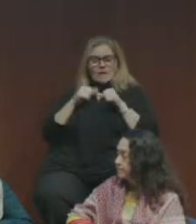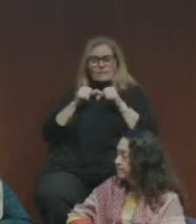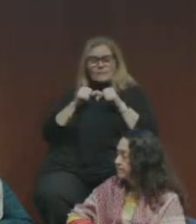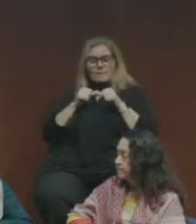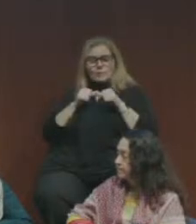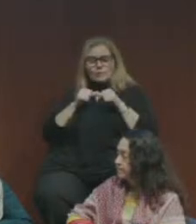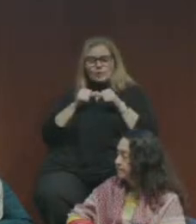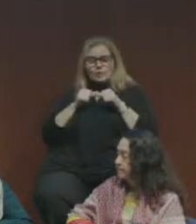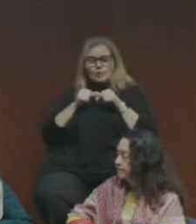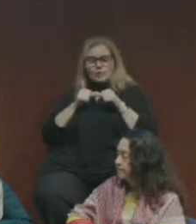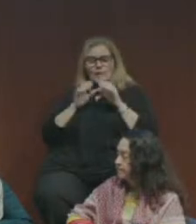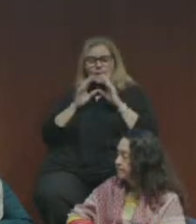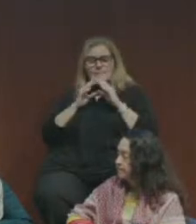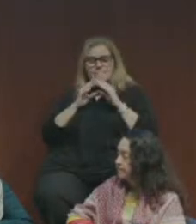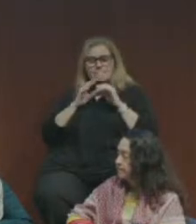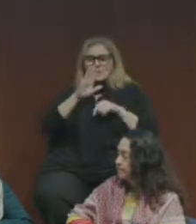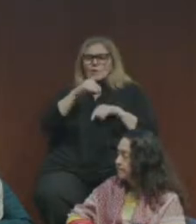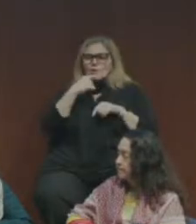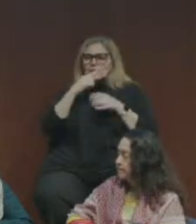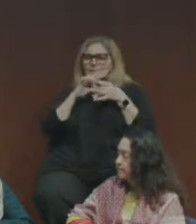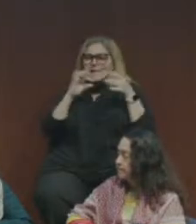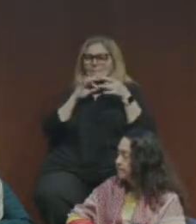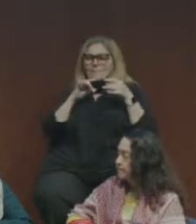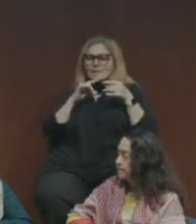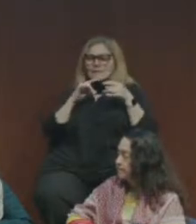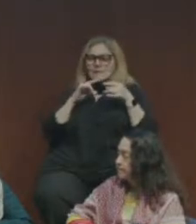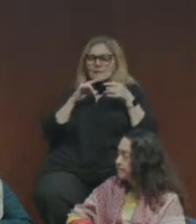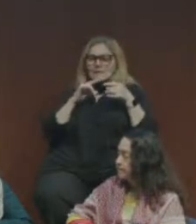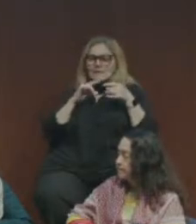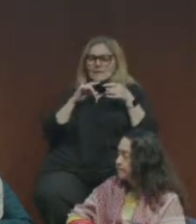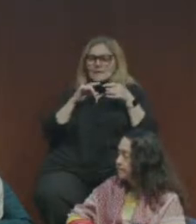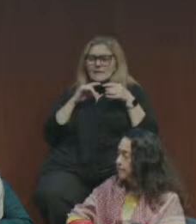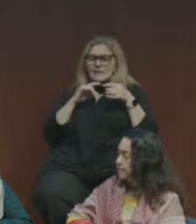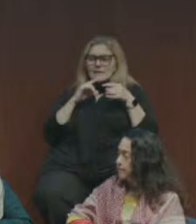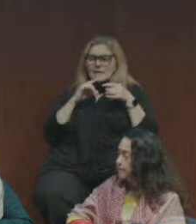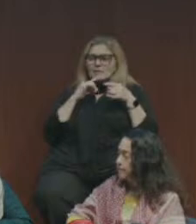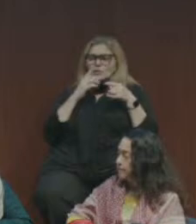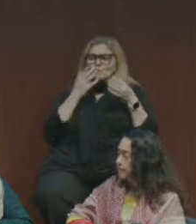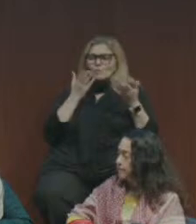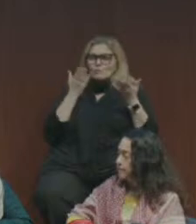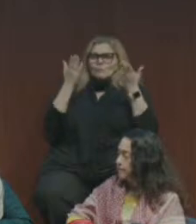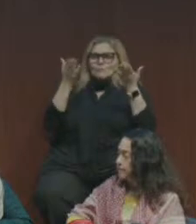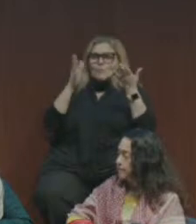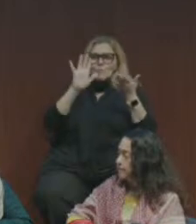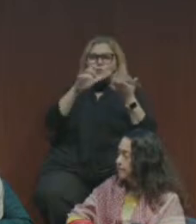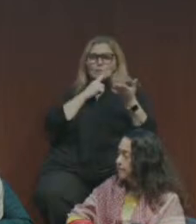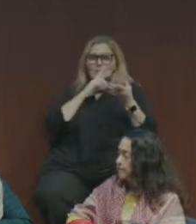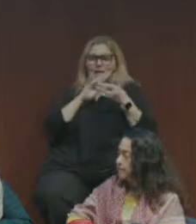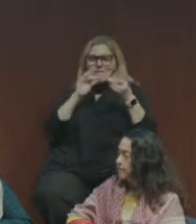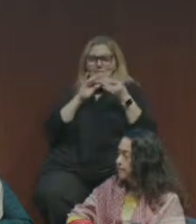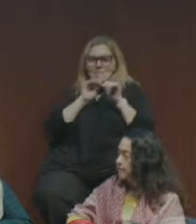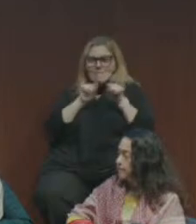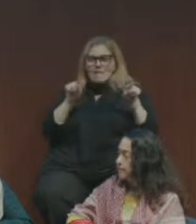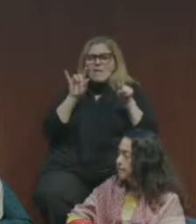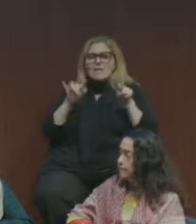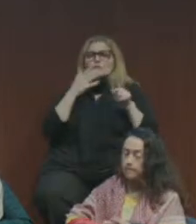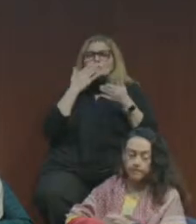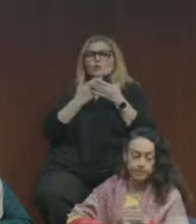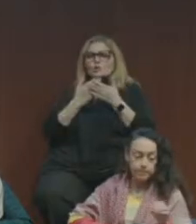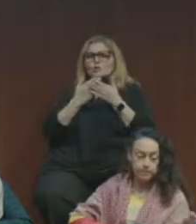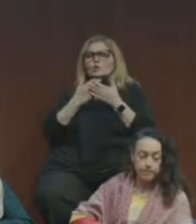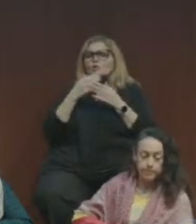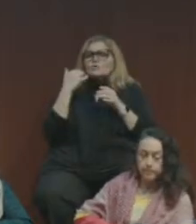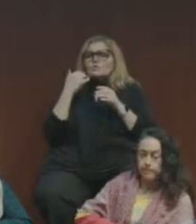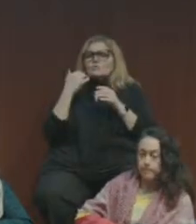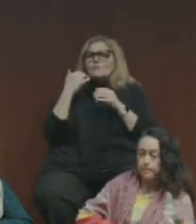remember her statement, and I just wanted to uplift that because I think it's a good reminder of what